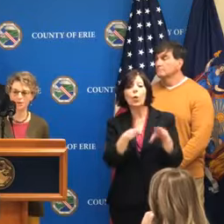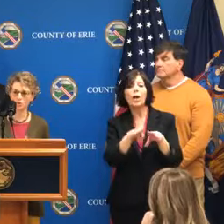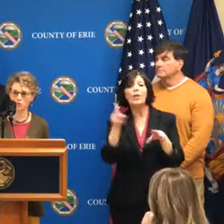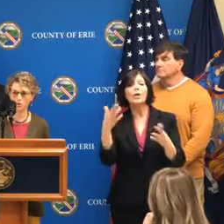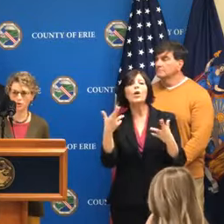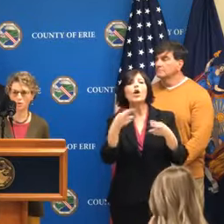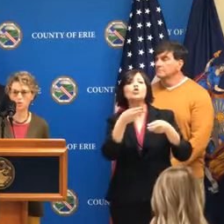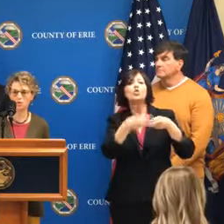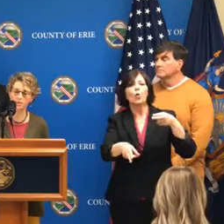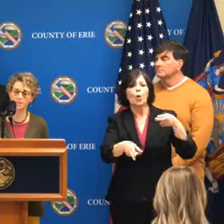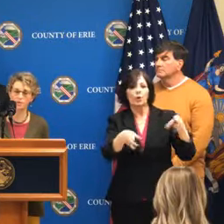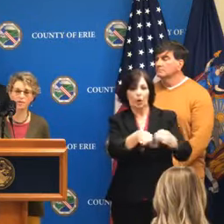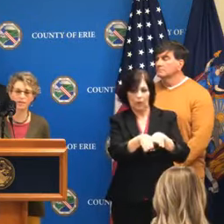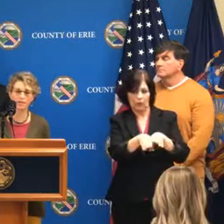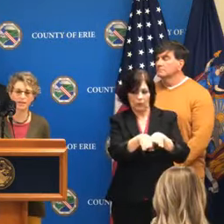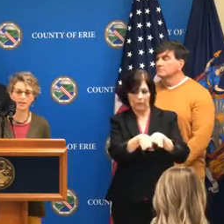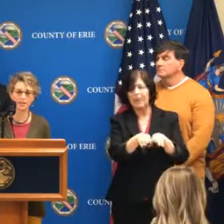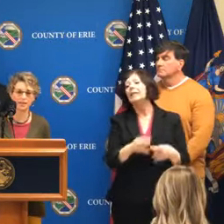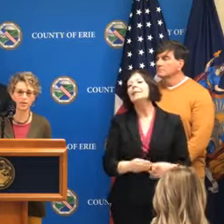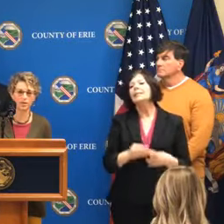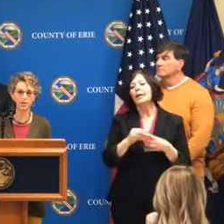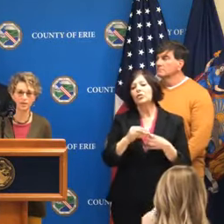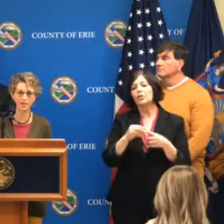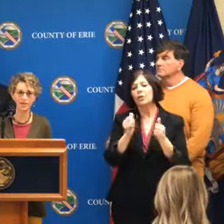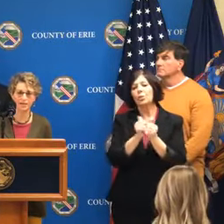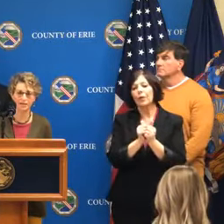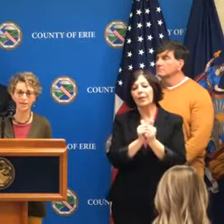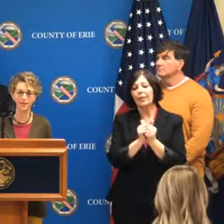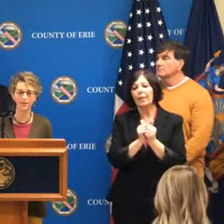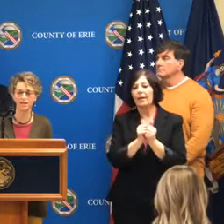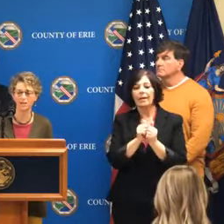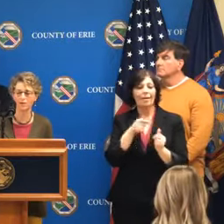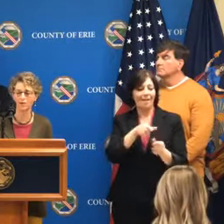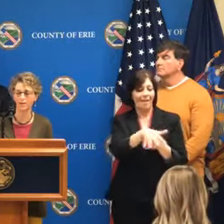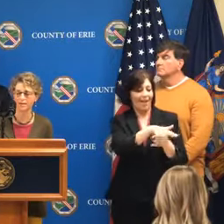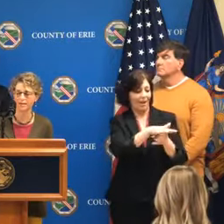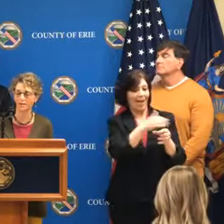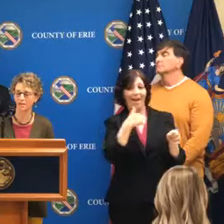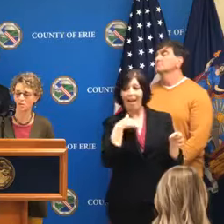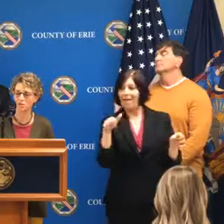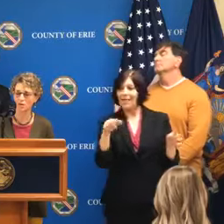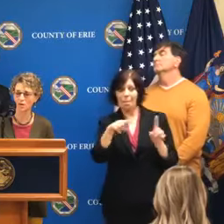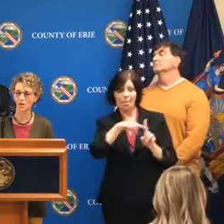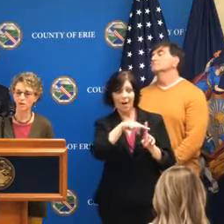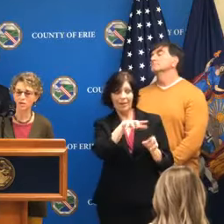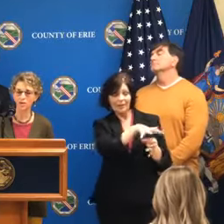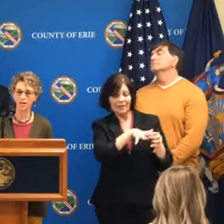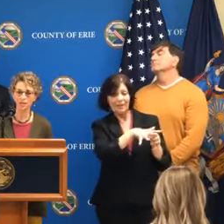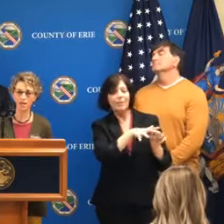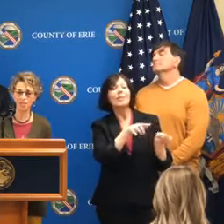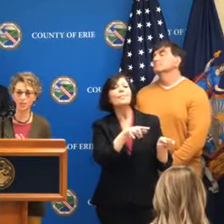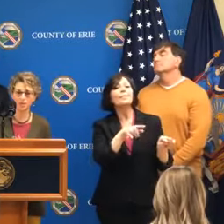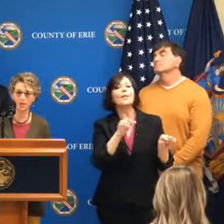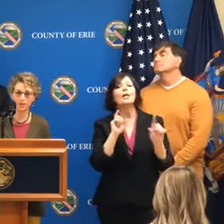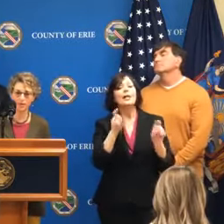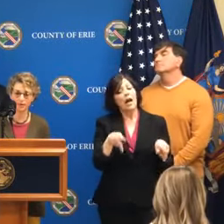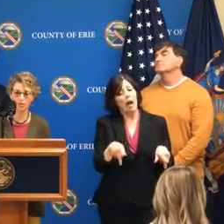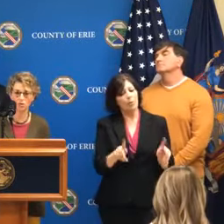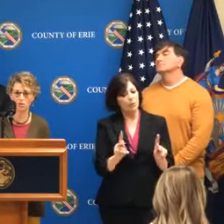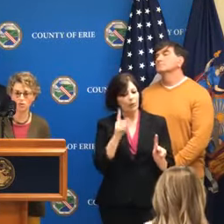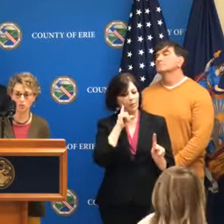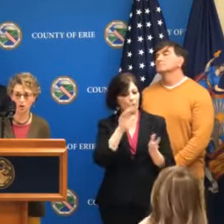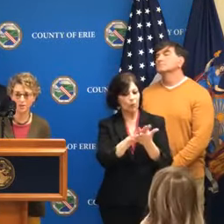very short-term closure, especially in the case where there is an identified case of COVID-19 in a school. So it gives the opportunity